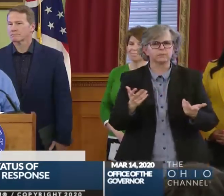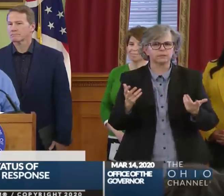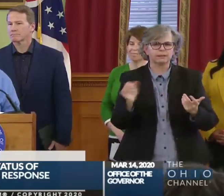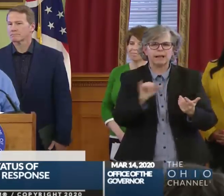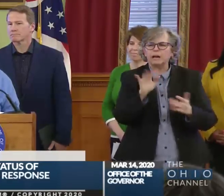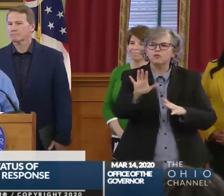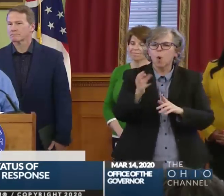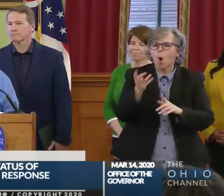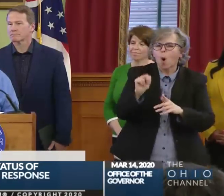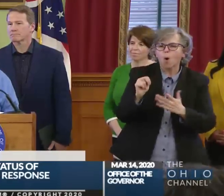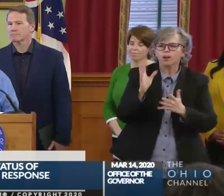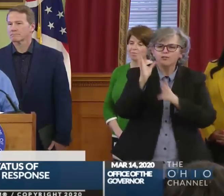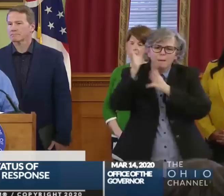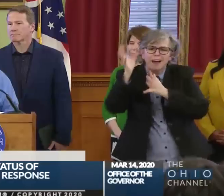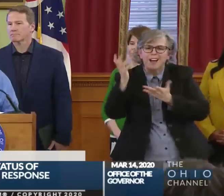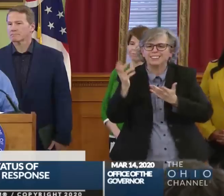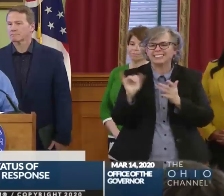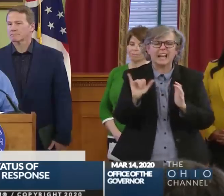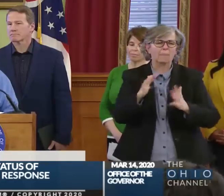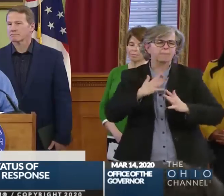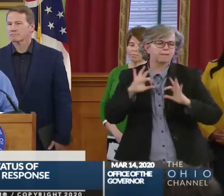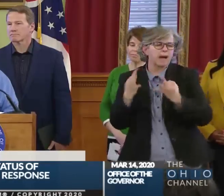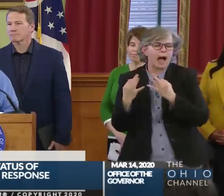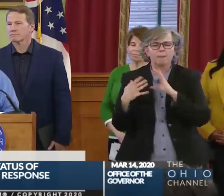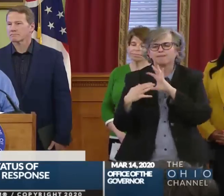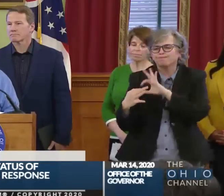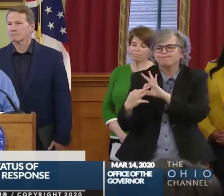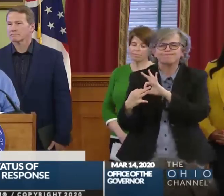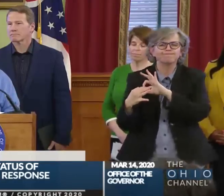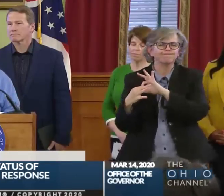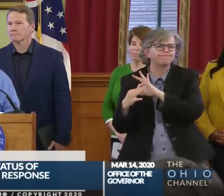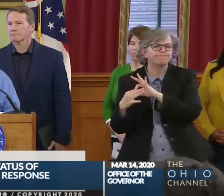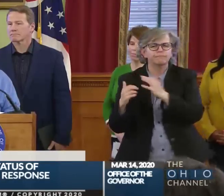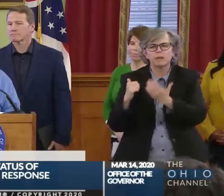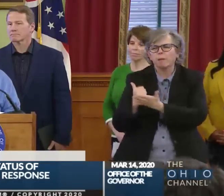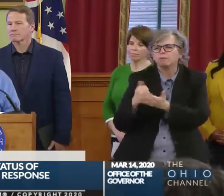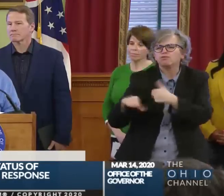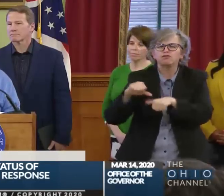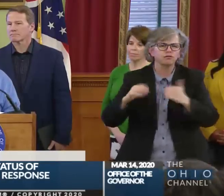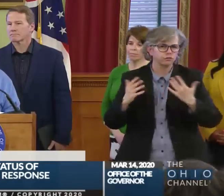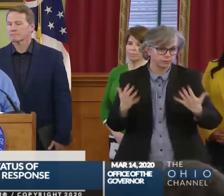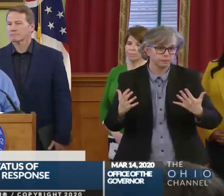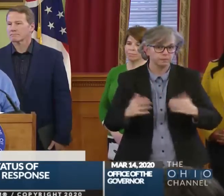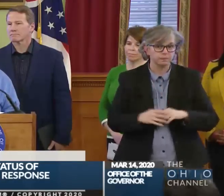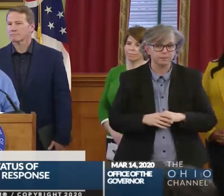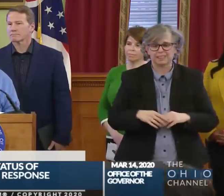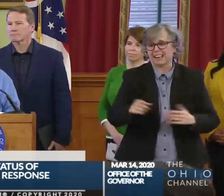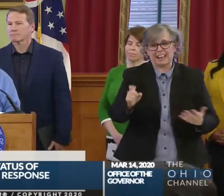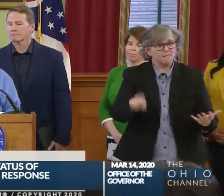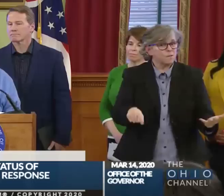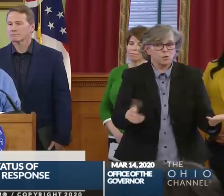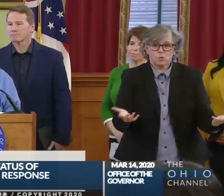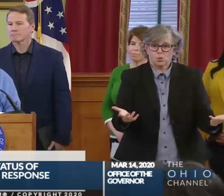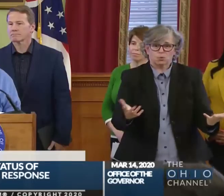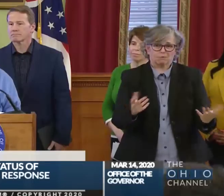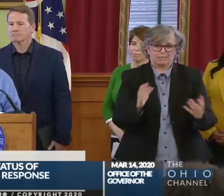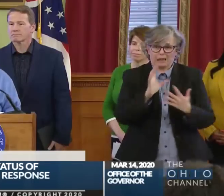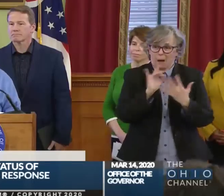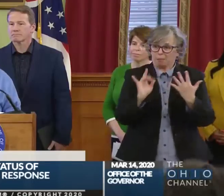a very, very good thing. And as I said the other day, we just, we really, really have to take care of each other. We